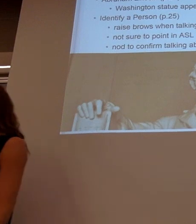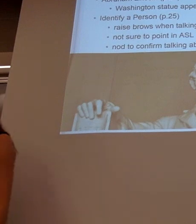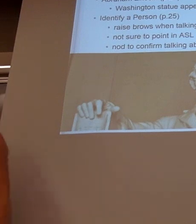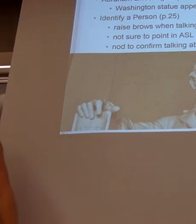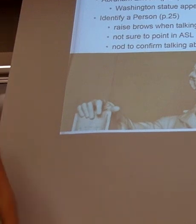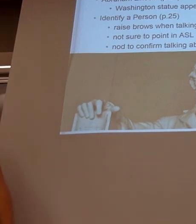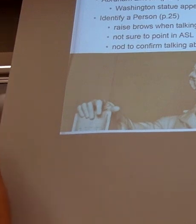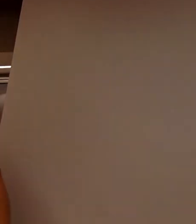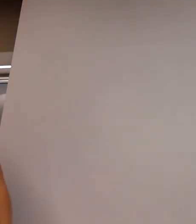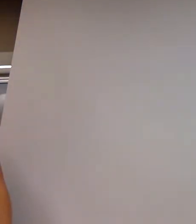honest.